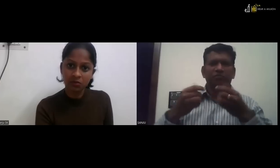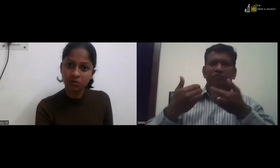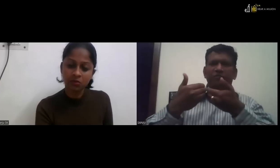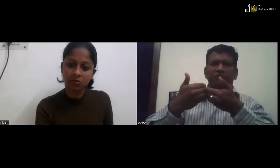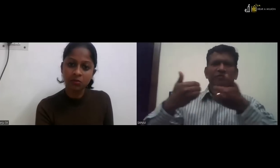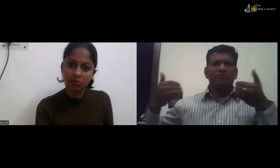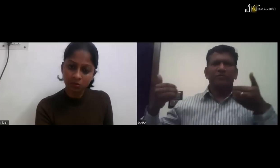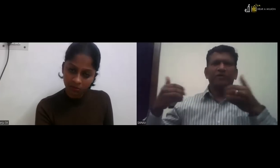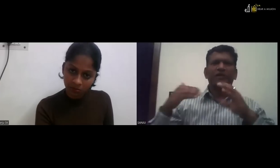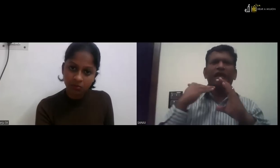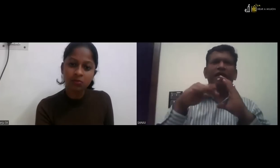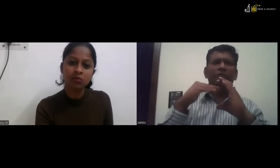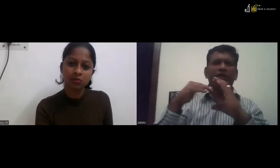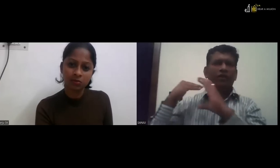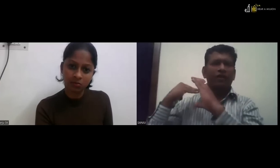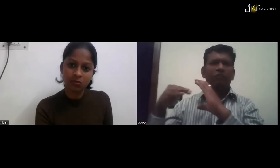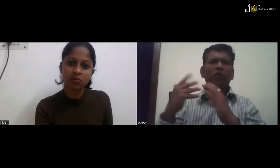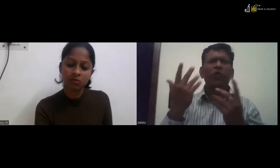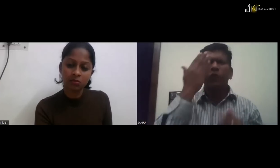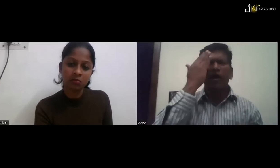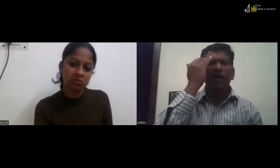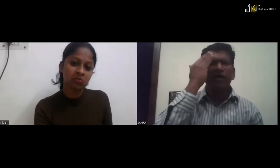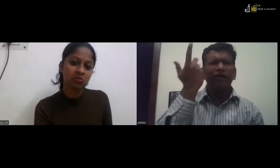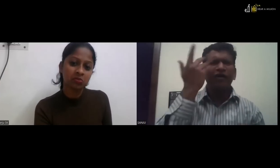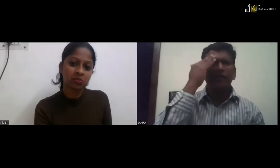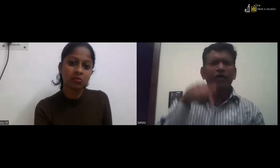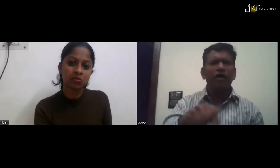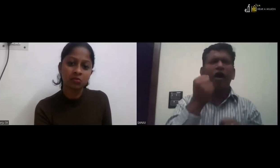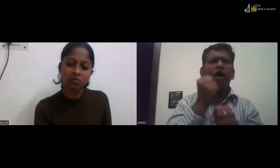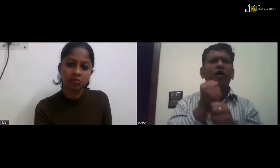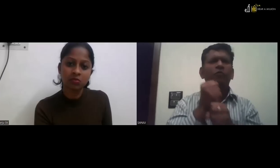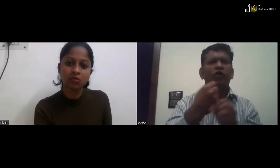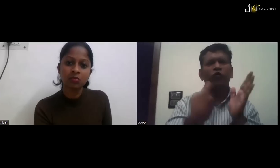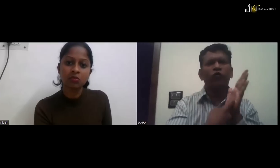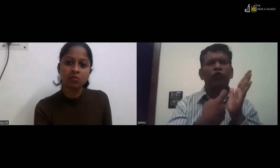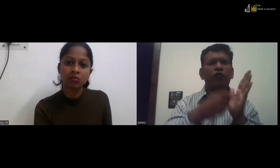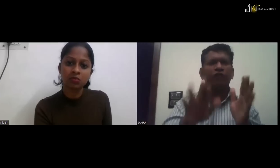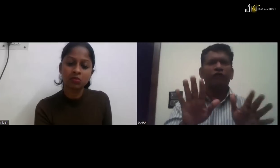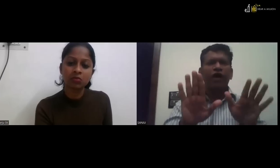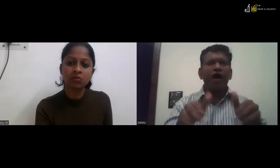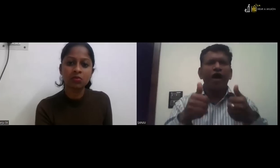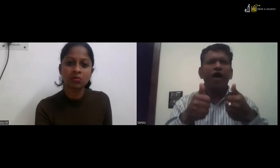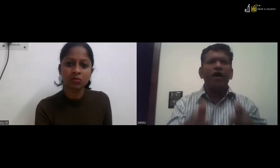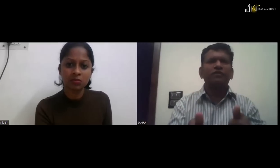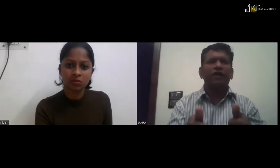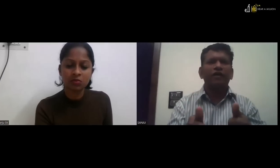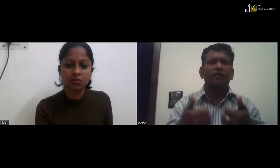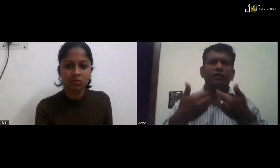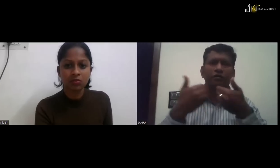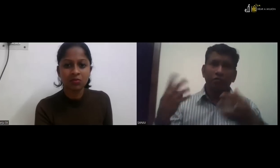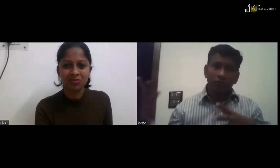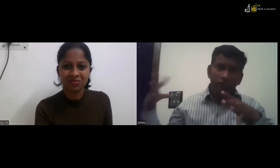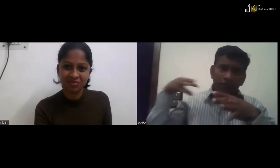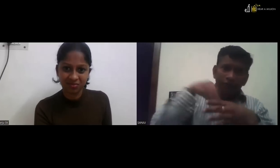See, like me, like if I talk about myself, my wife and me, we both